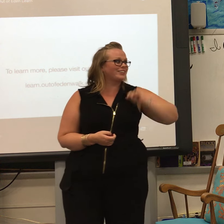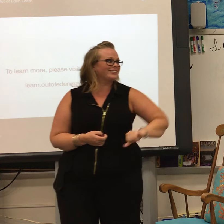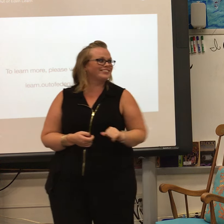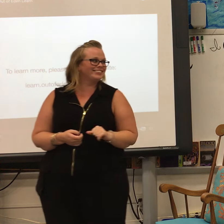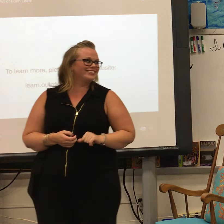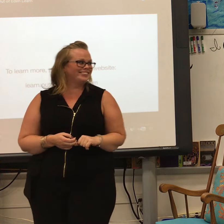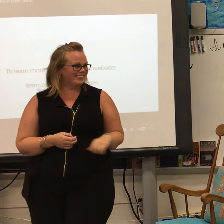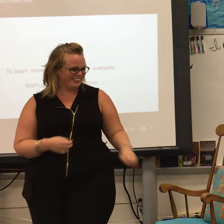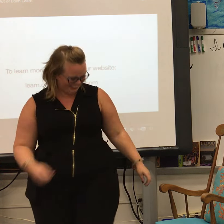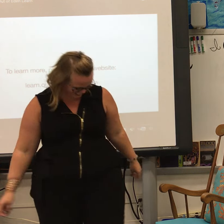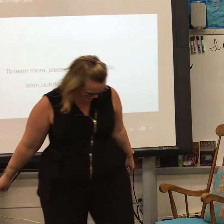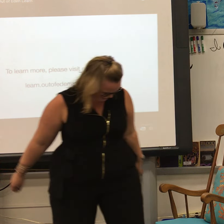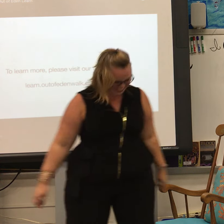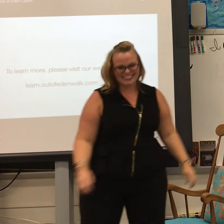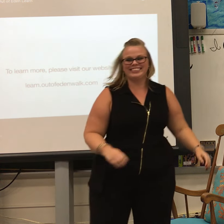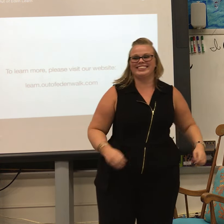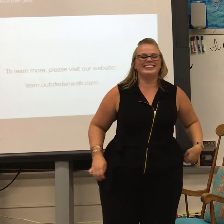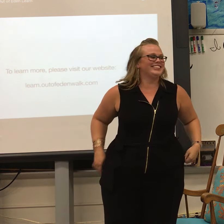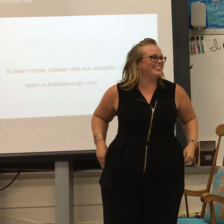Homework.